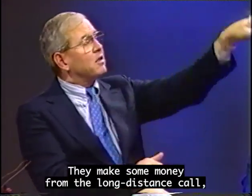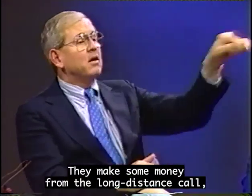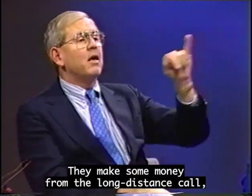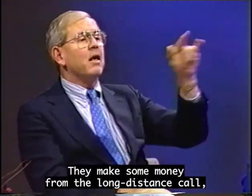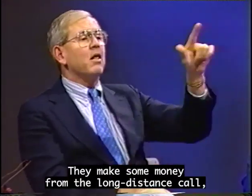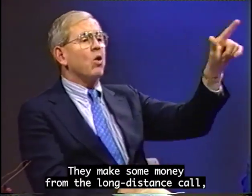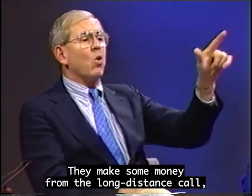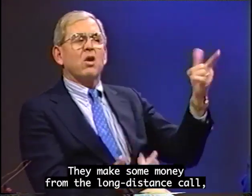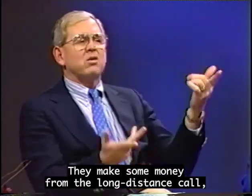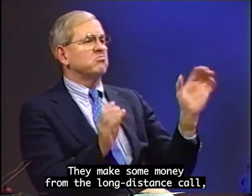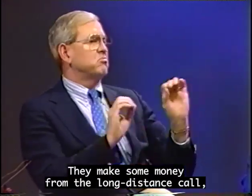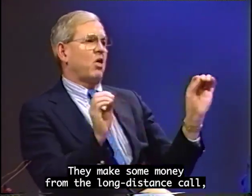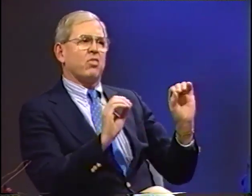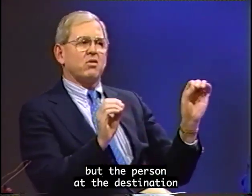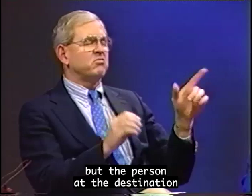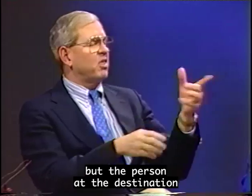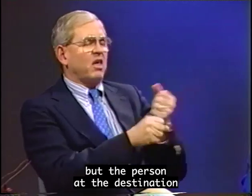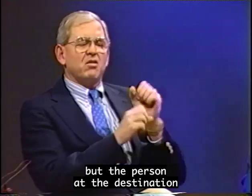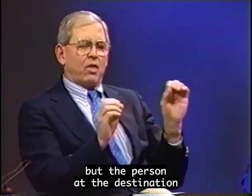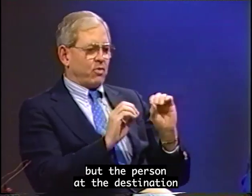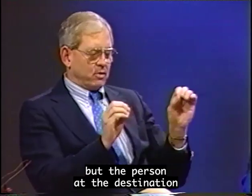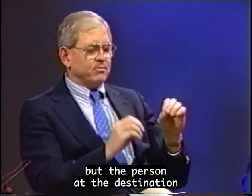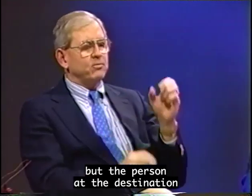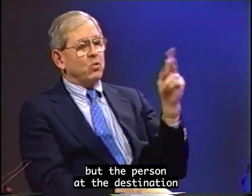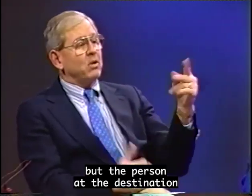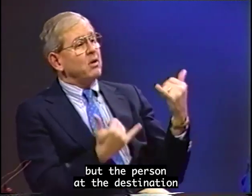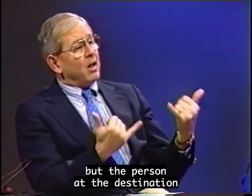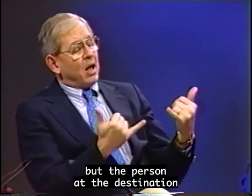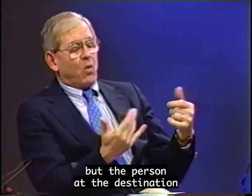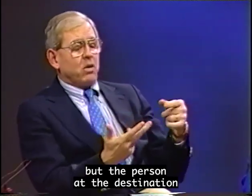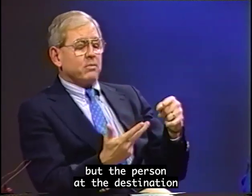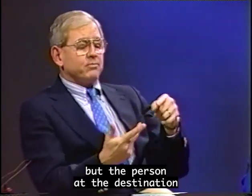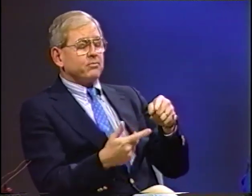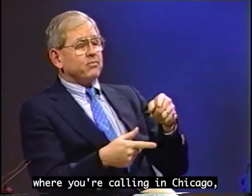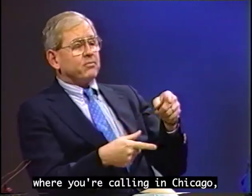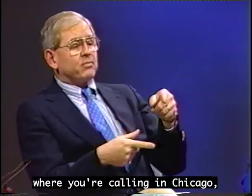the long-distance call. But the person at the destination where you're